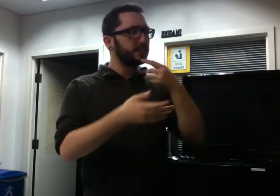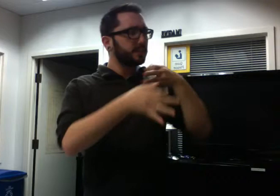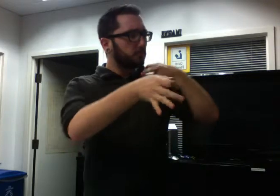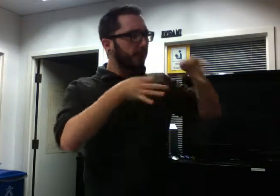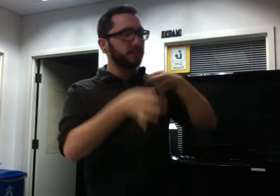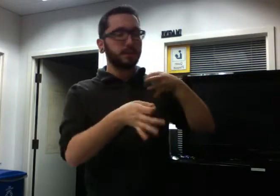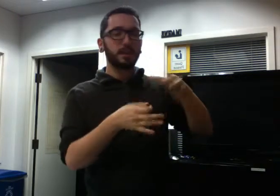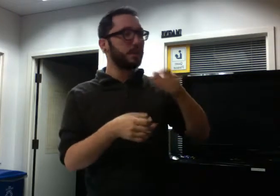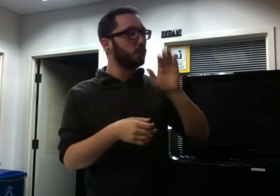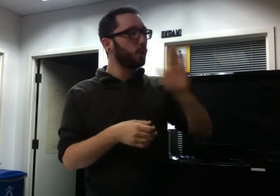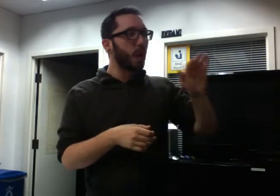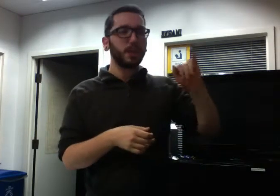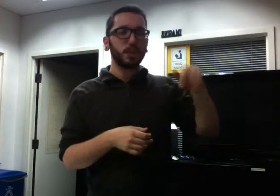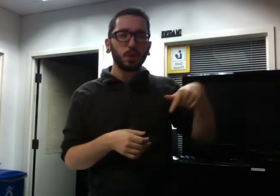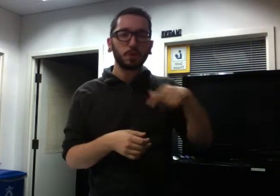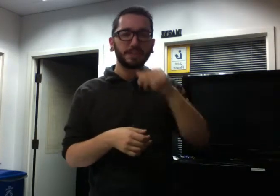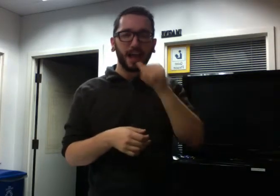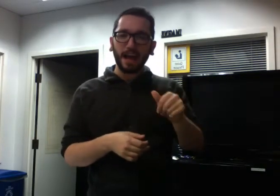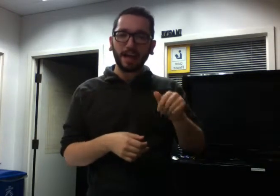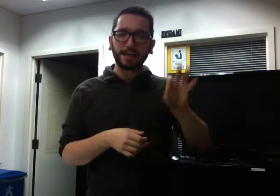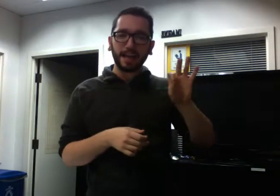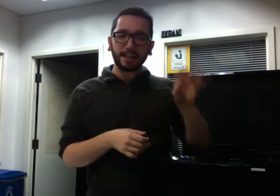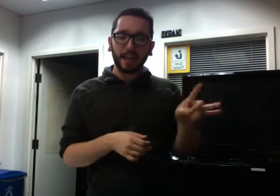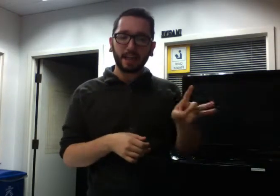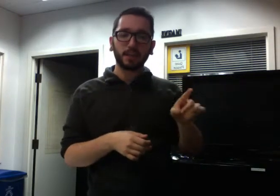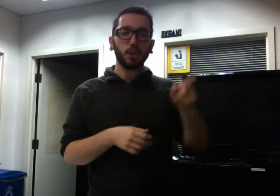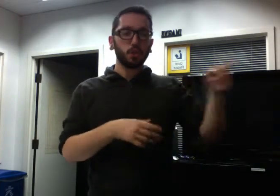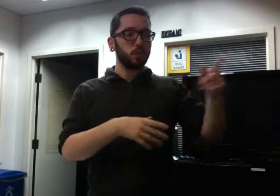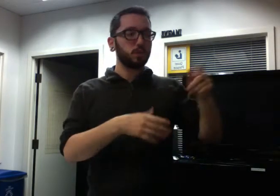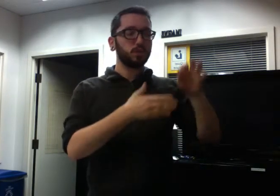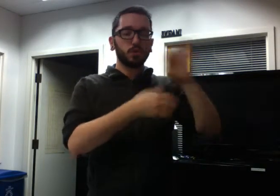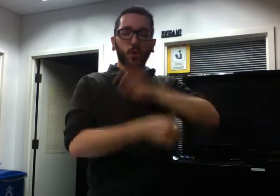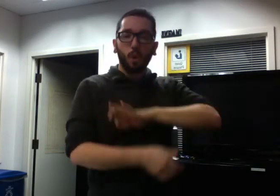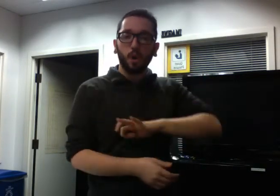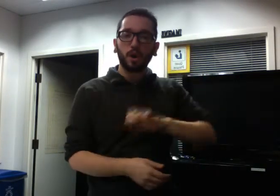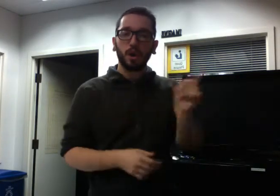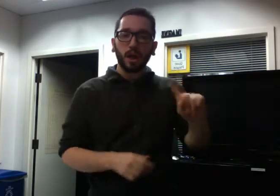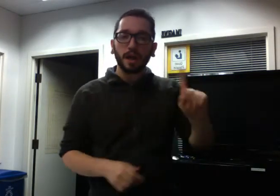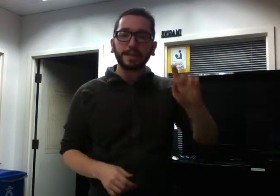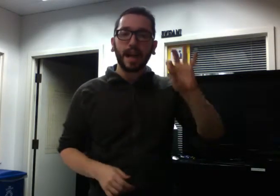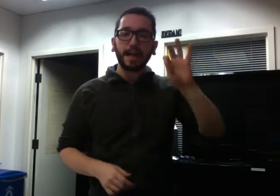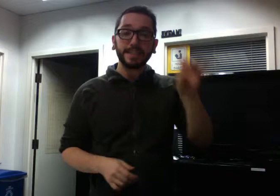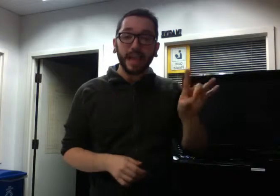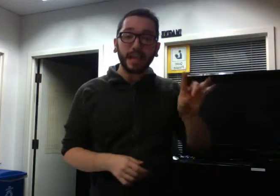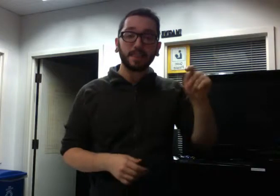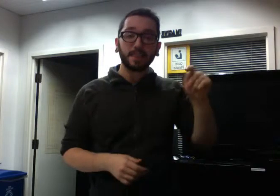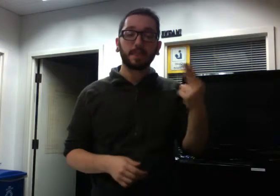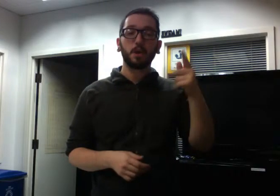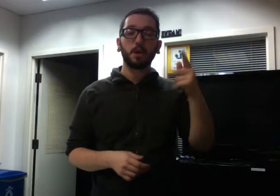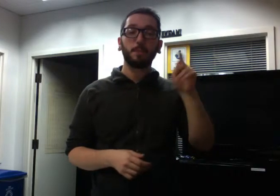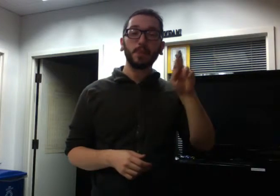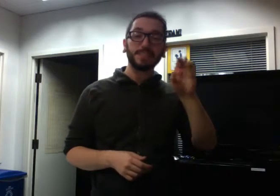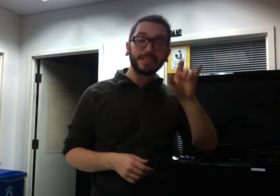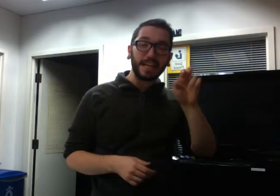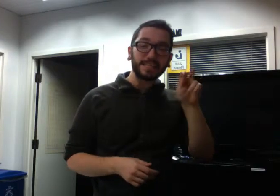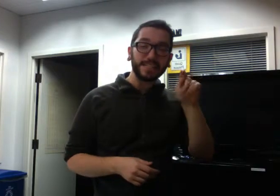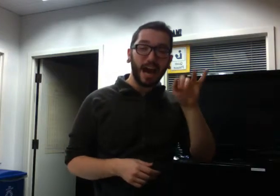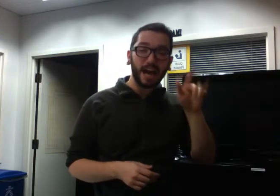98. You scored in the 98th percentile. That means that your score was equal to or better